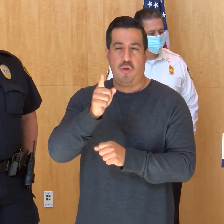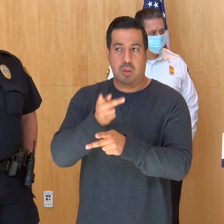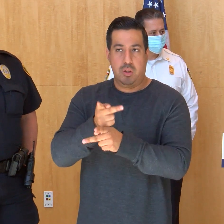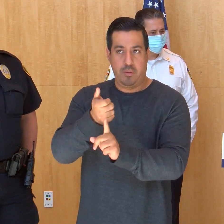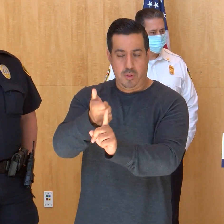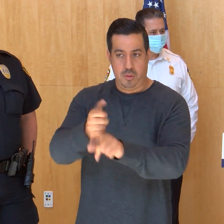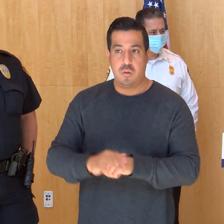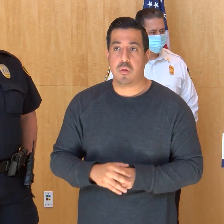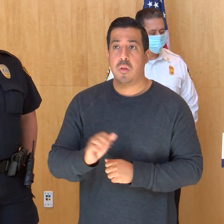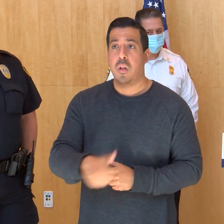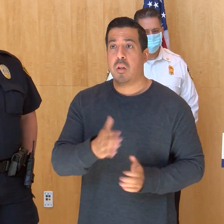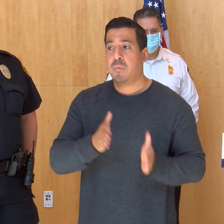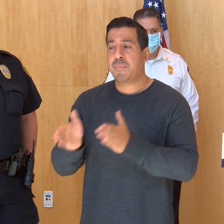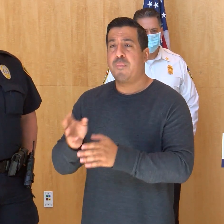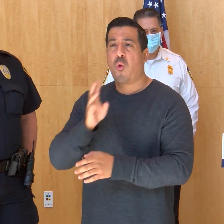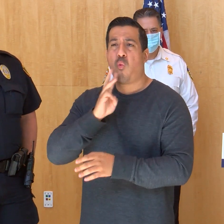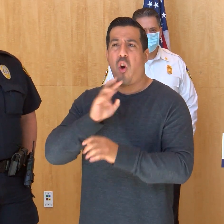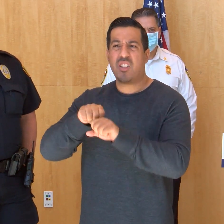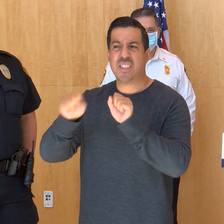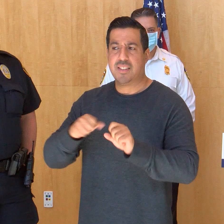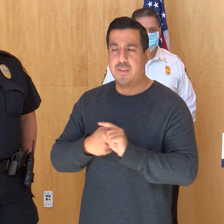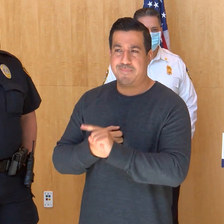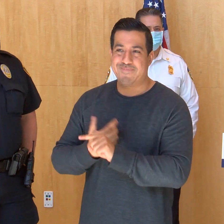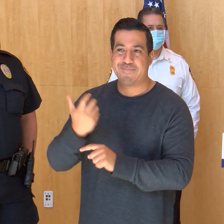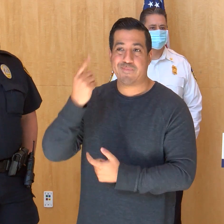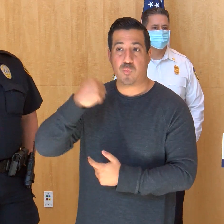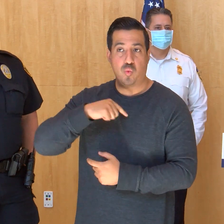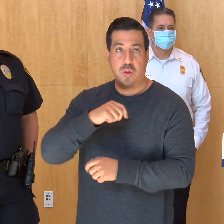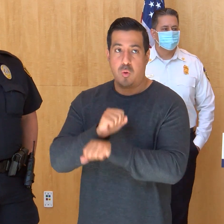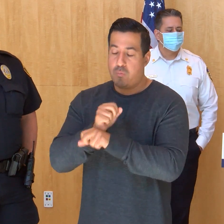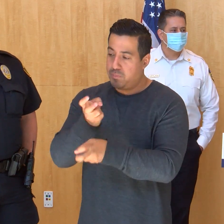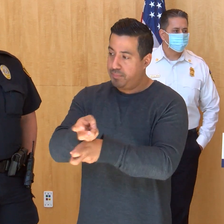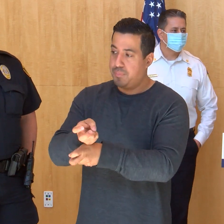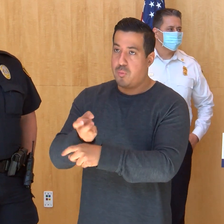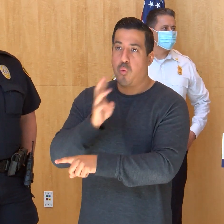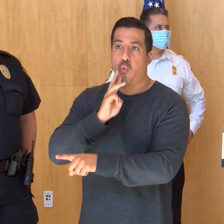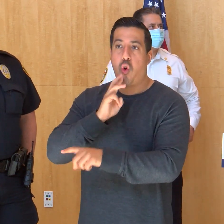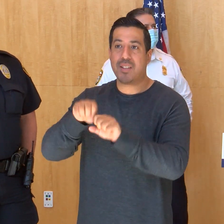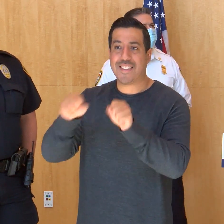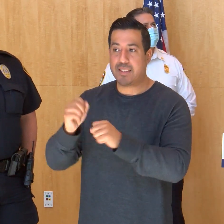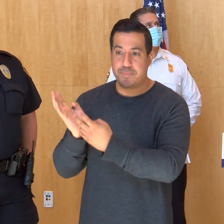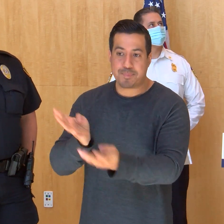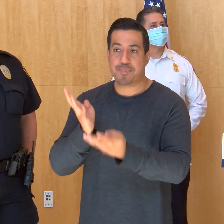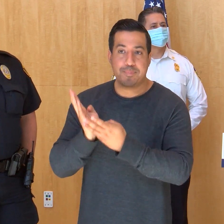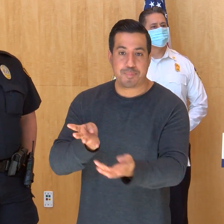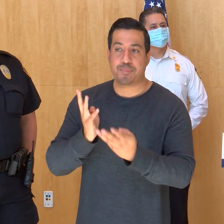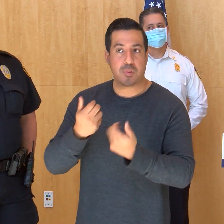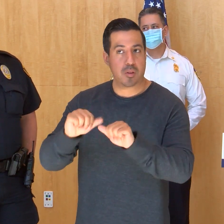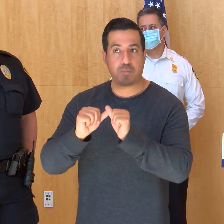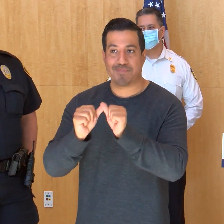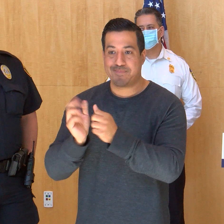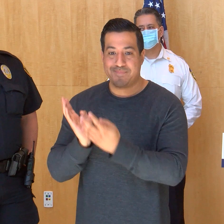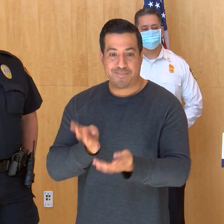next thing I'm going to talk about is our water system. We are working very hard to keep the water system functioning throughout the city of Houston. And right now